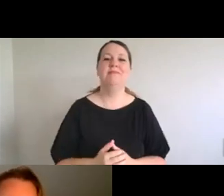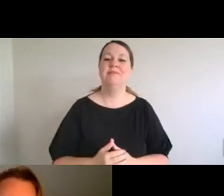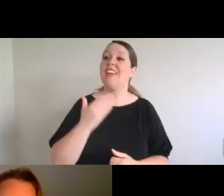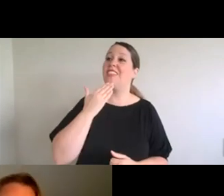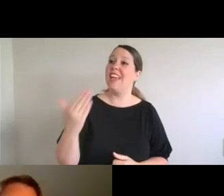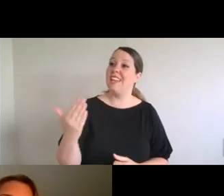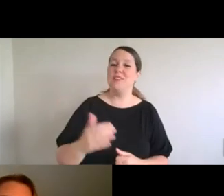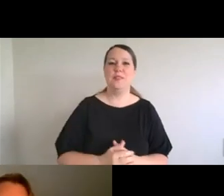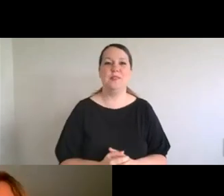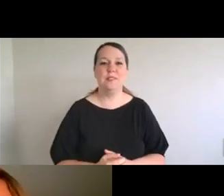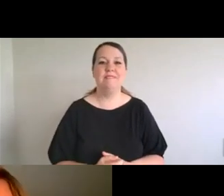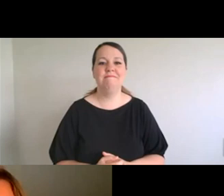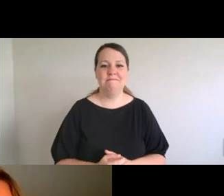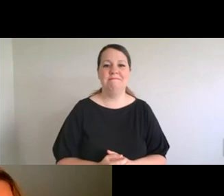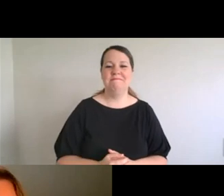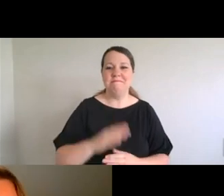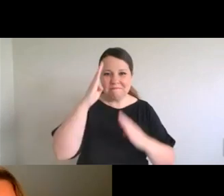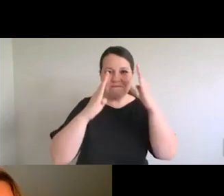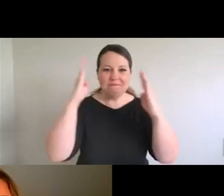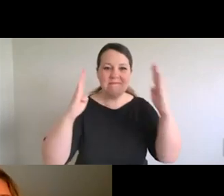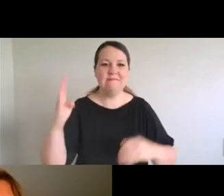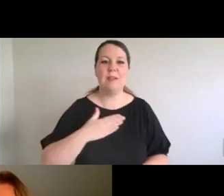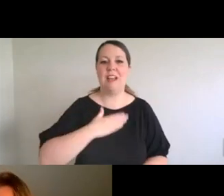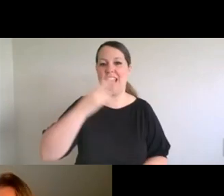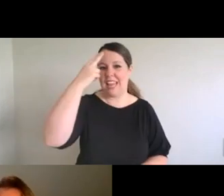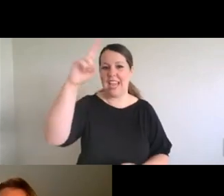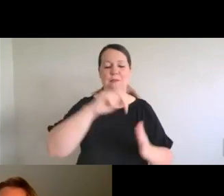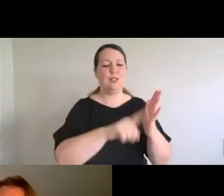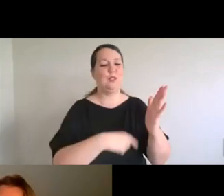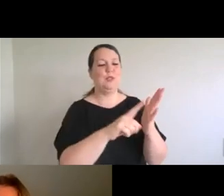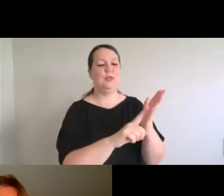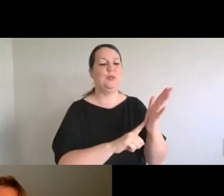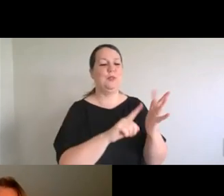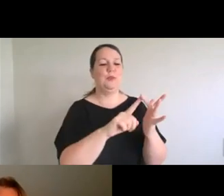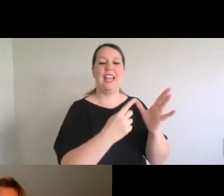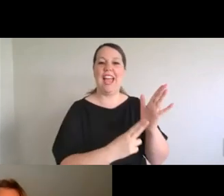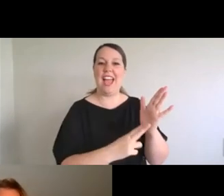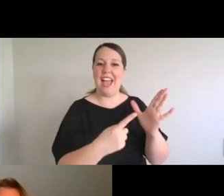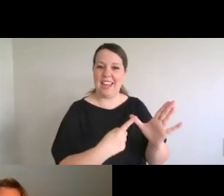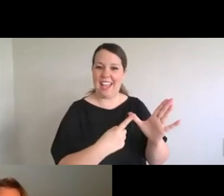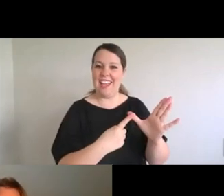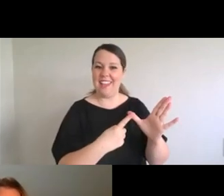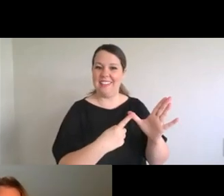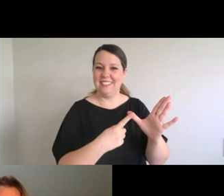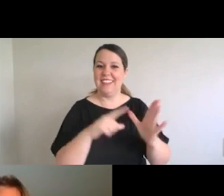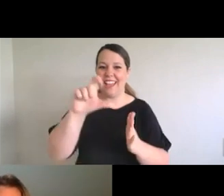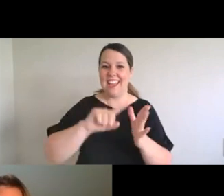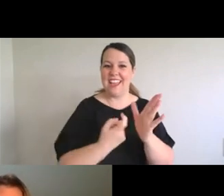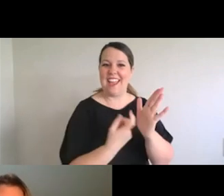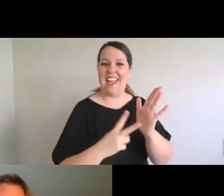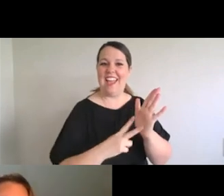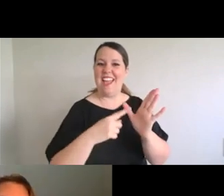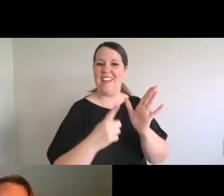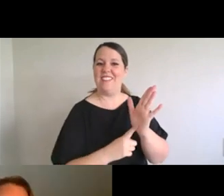koutou katoa. So my name is Juliana Carvalho, and in New Zealand Sign Language, this is my sign, because I'm in